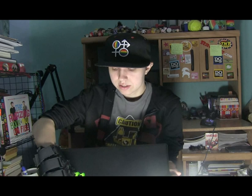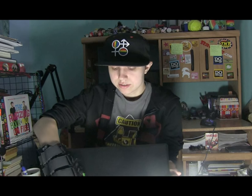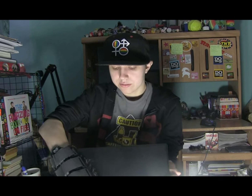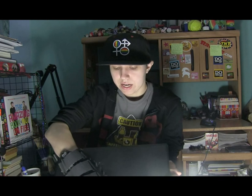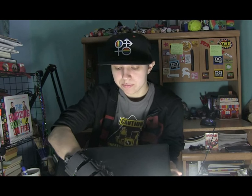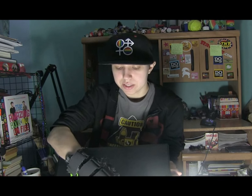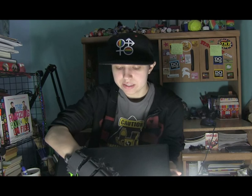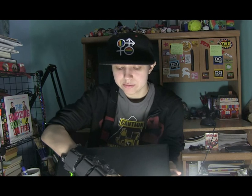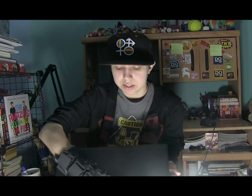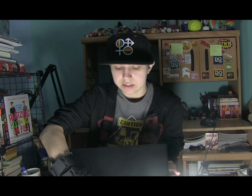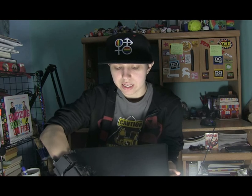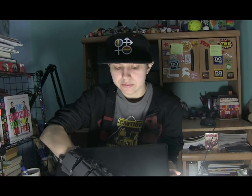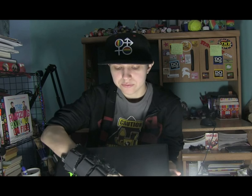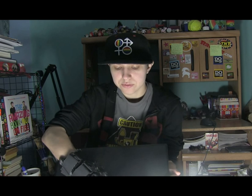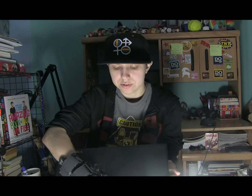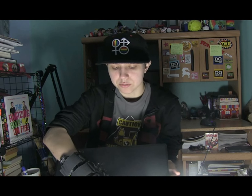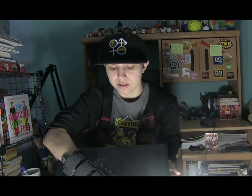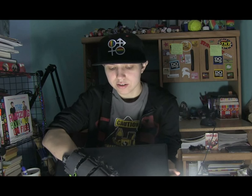Stuff happens, but life goes on.